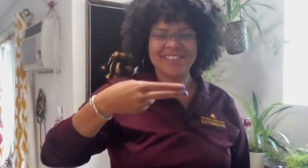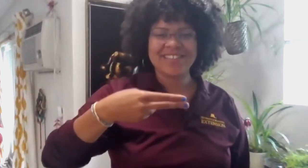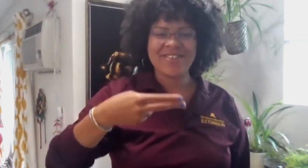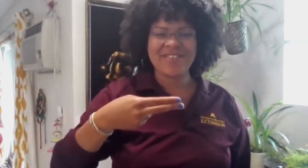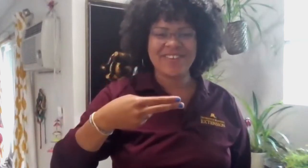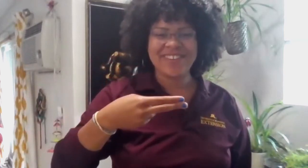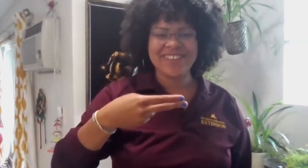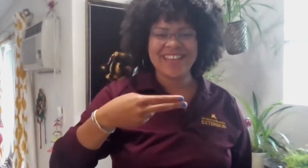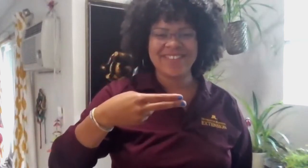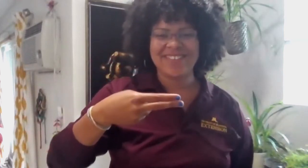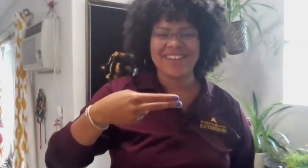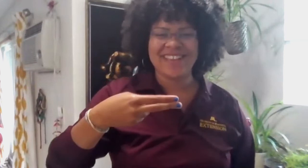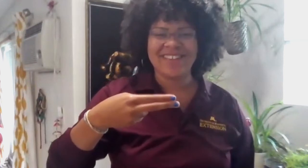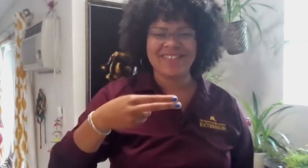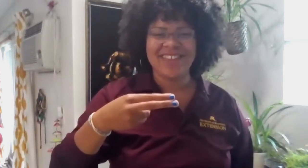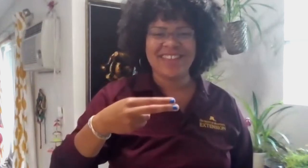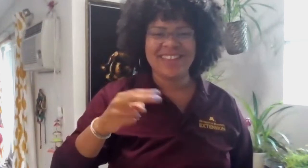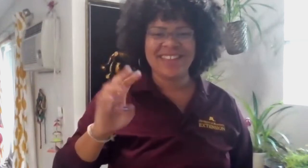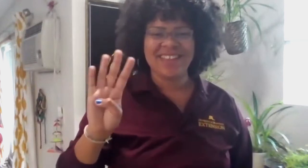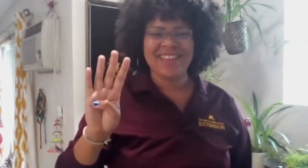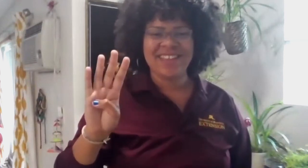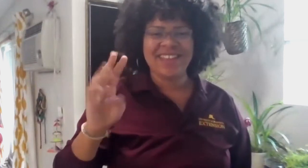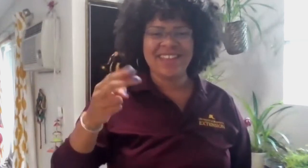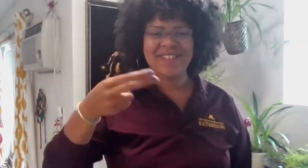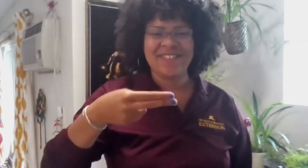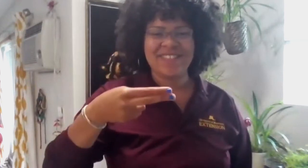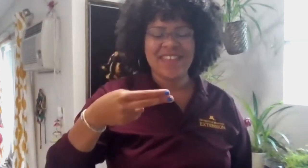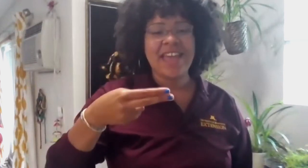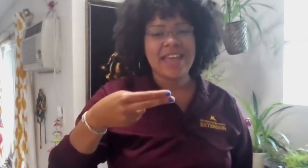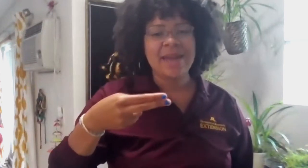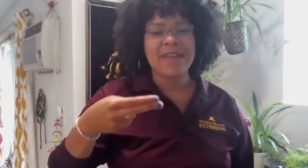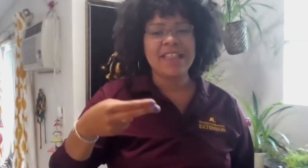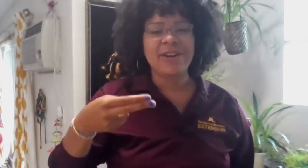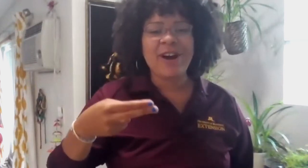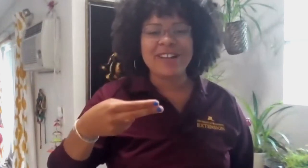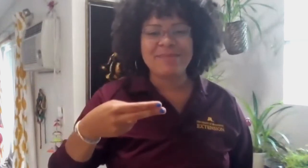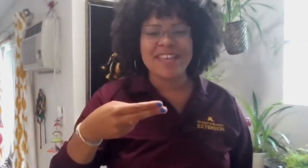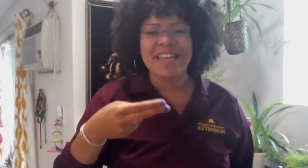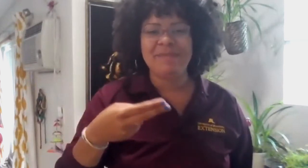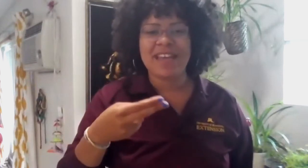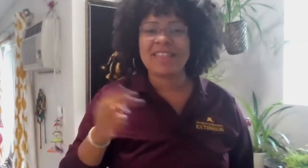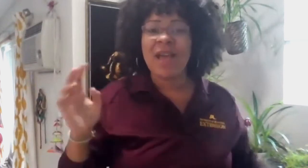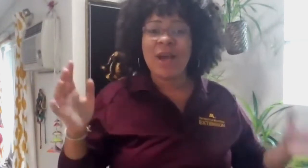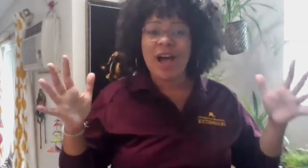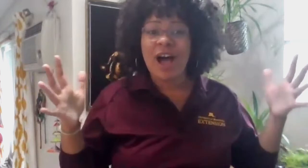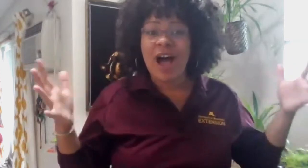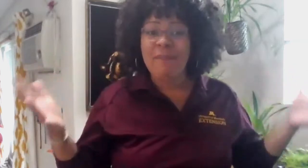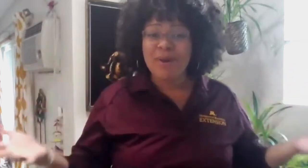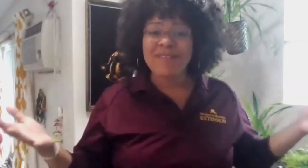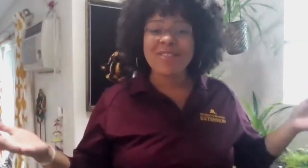So cool. This is so hard. It can be a little hard in the beginning because most of us